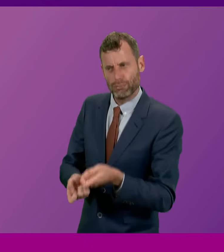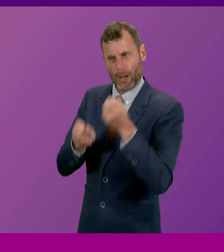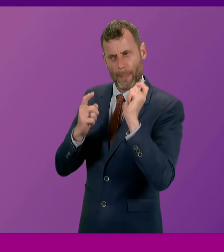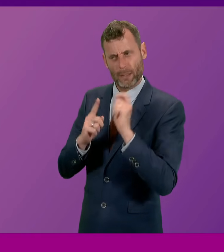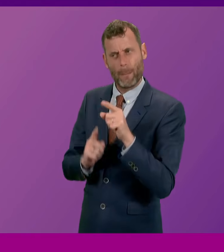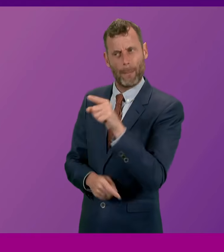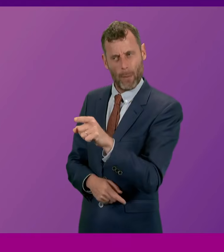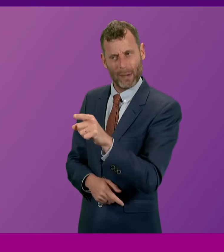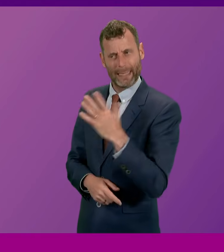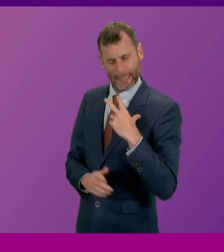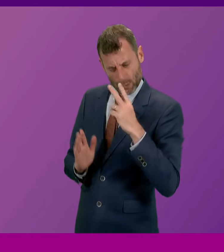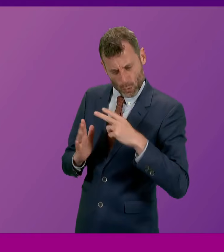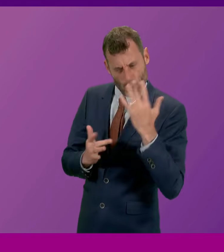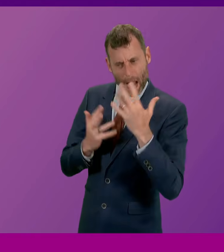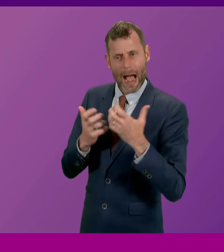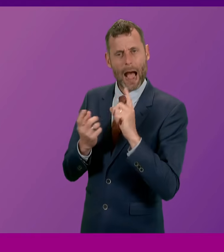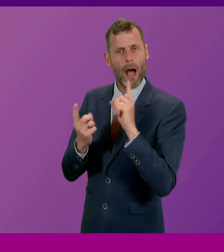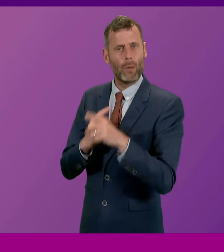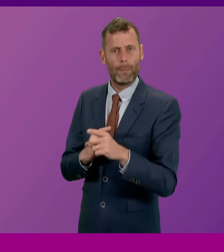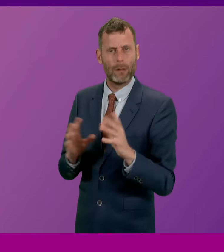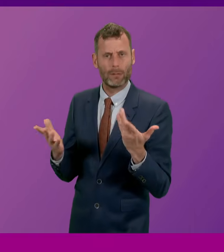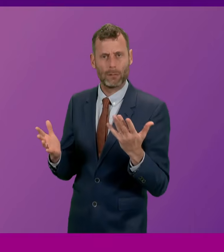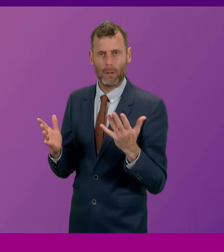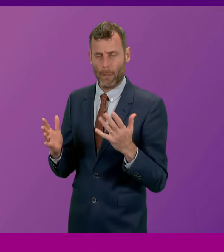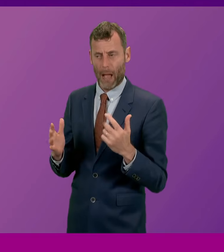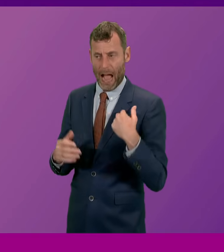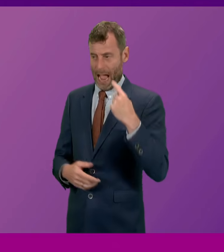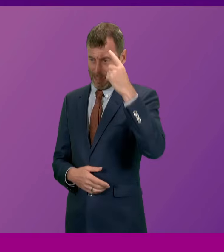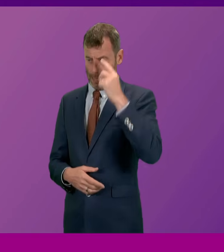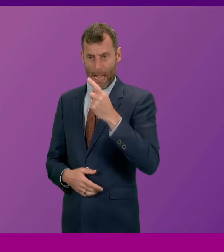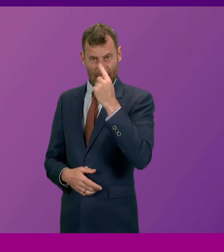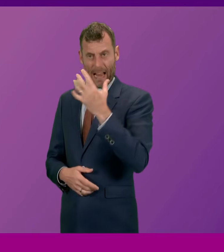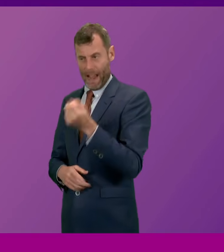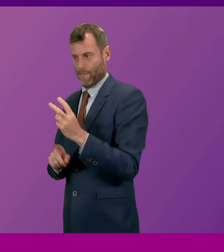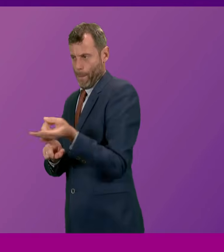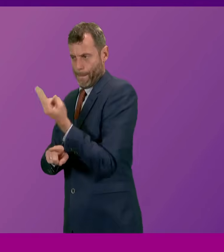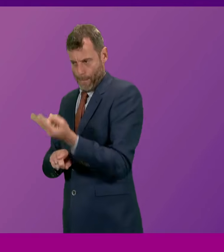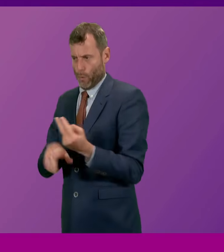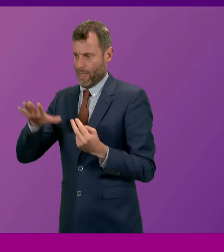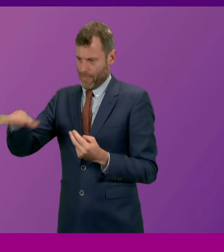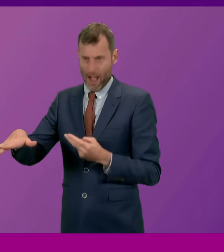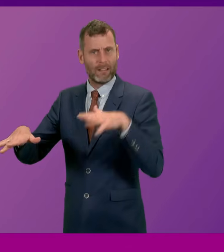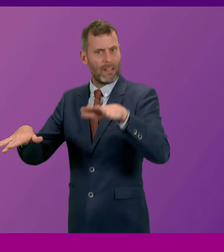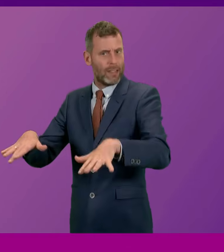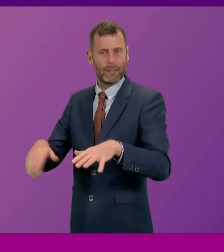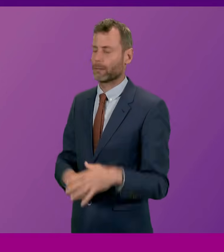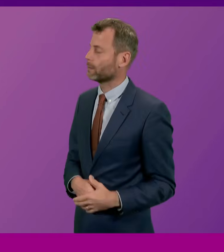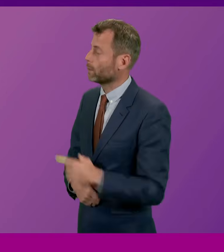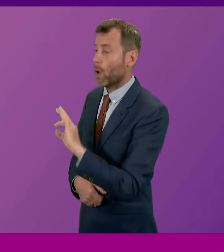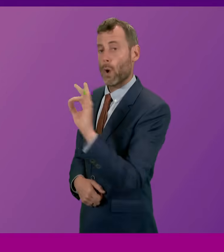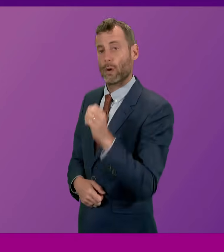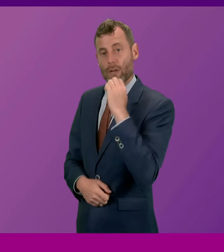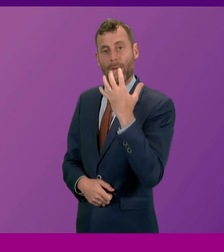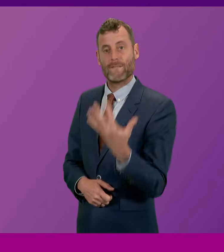she is making to me, but I don't think there's any incompatibility between the approaches that have been taken. Question number 5, Maurice